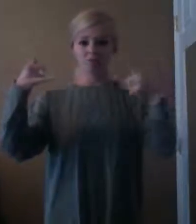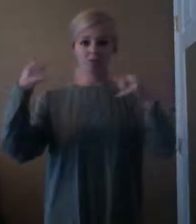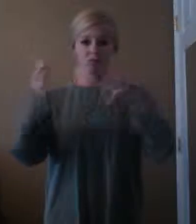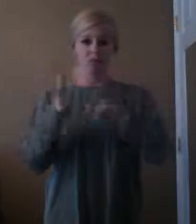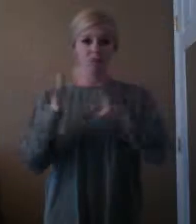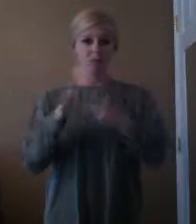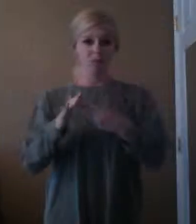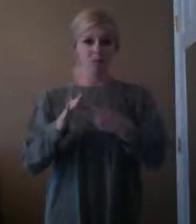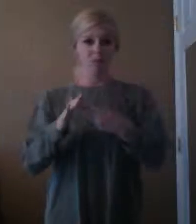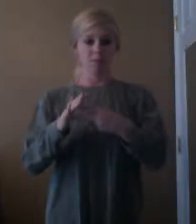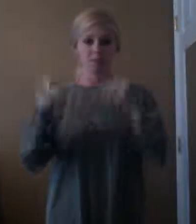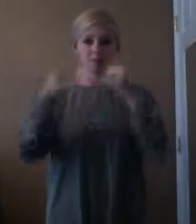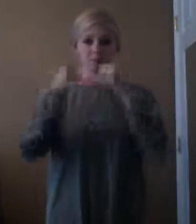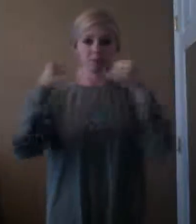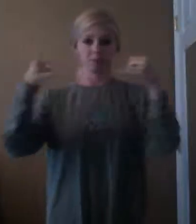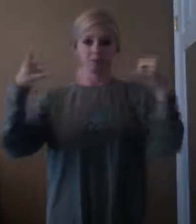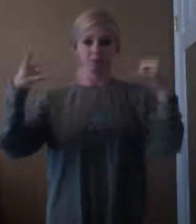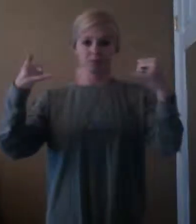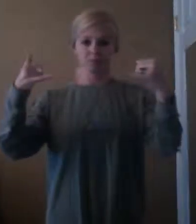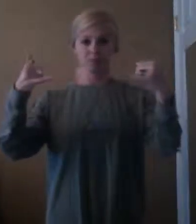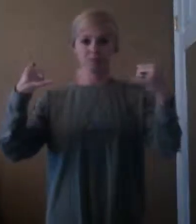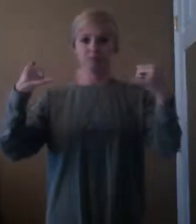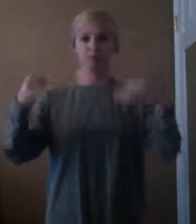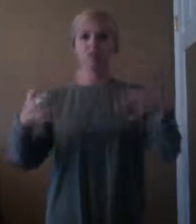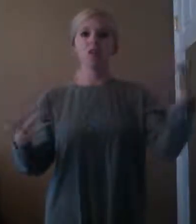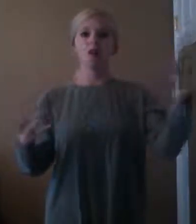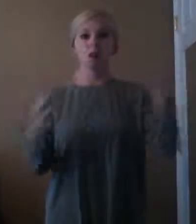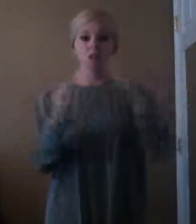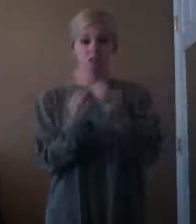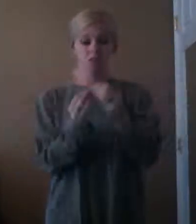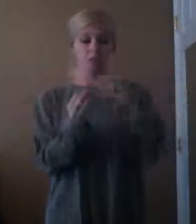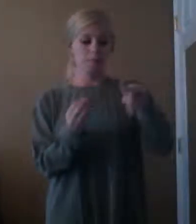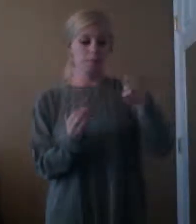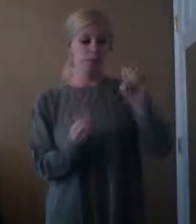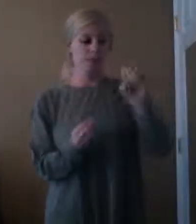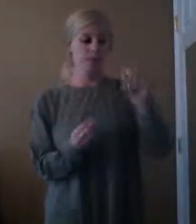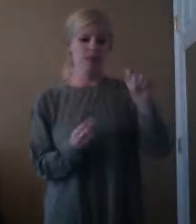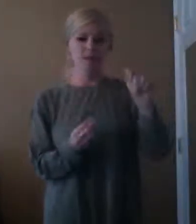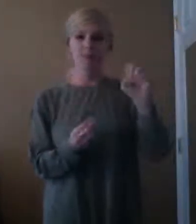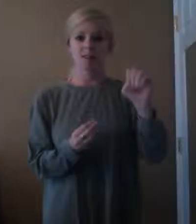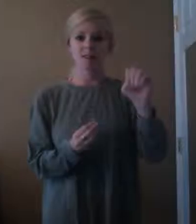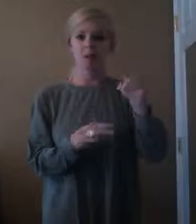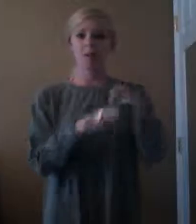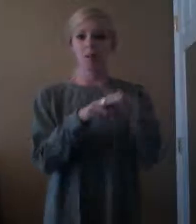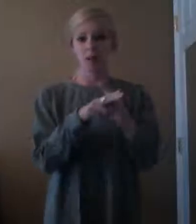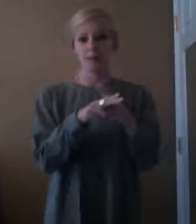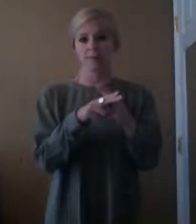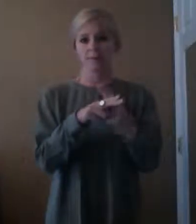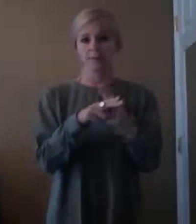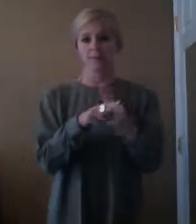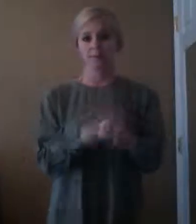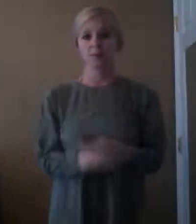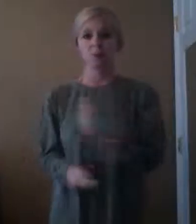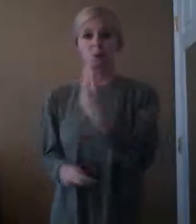the total of what Pete weighs. There is one box for Max's